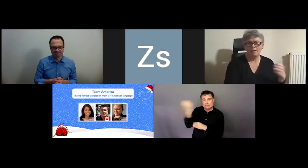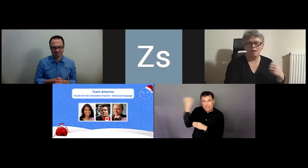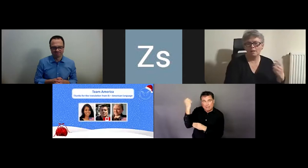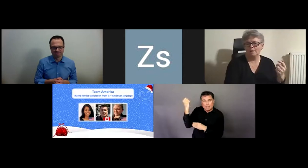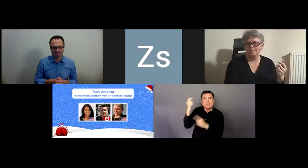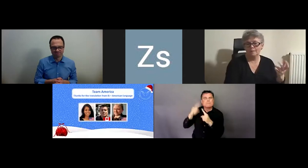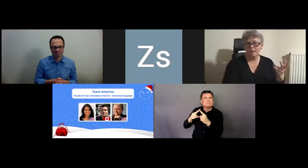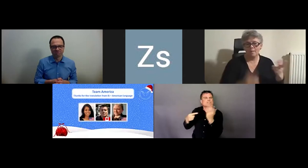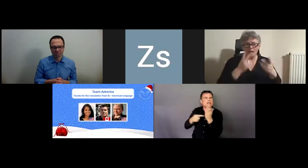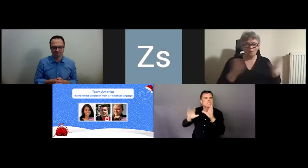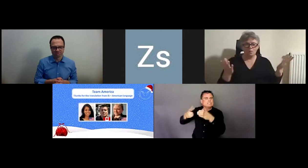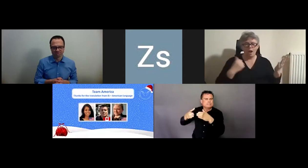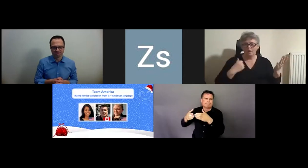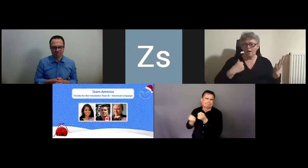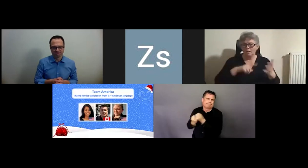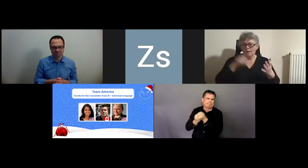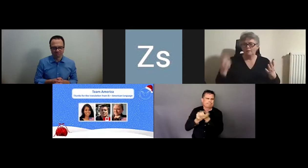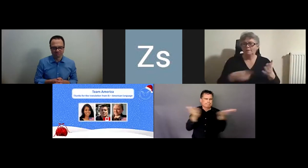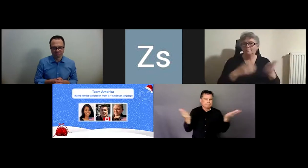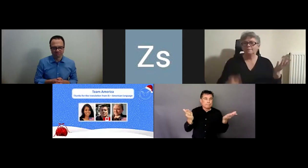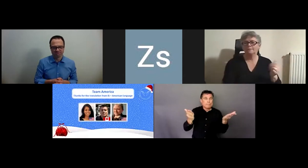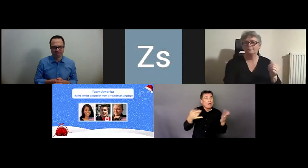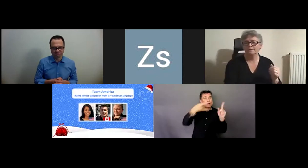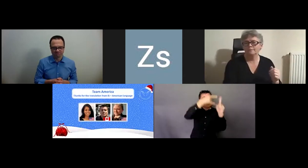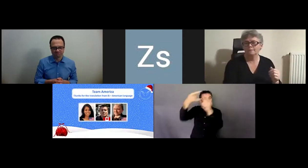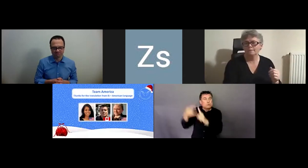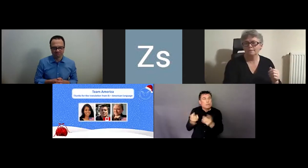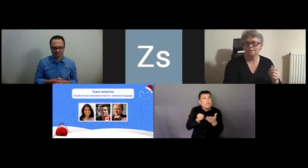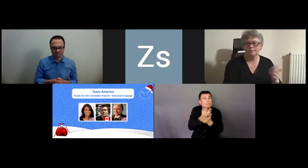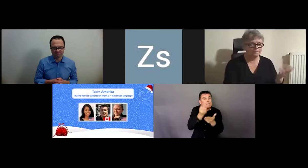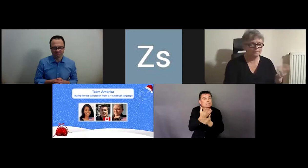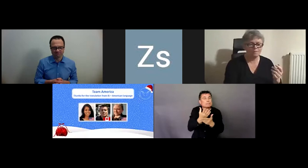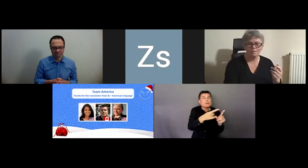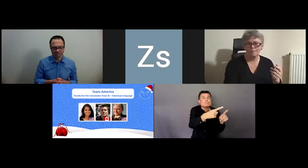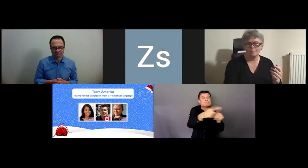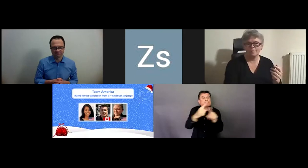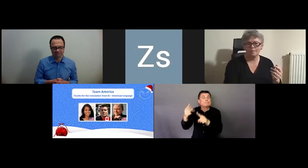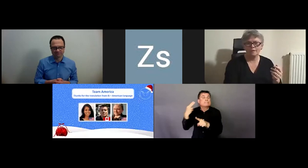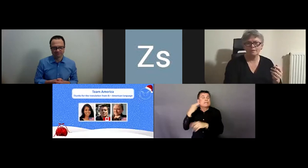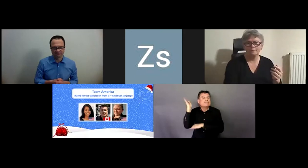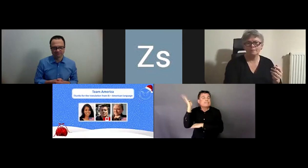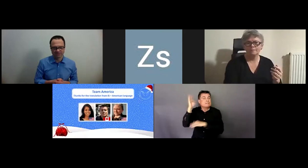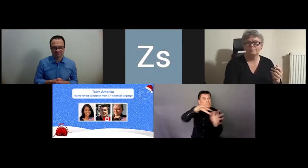But thank you for Dami and the technical team for supporting this all.